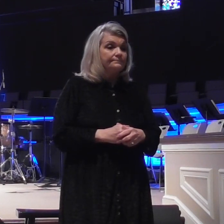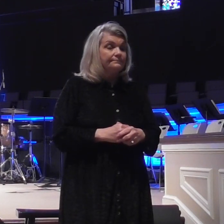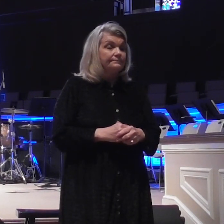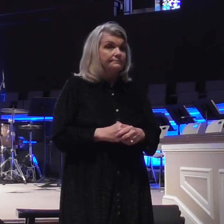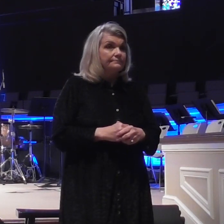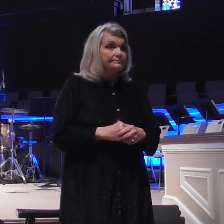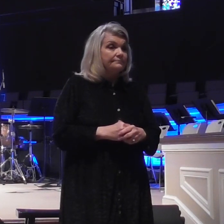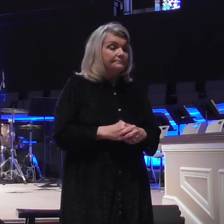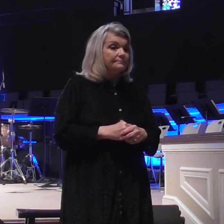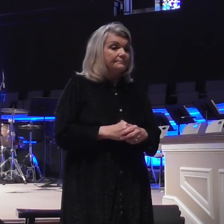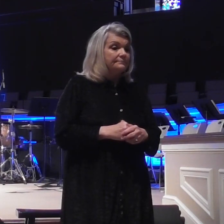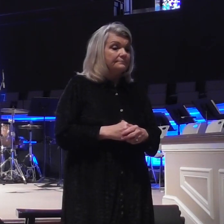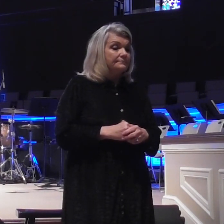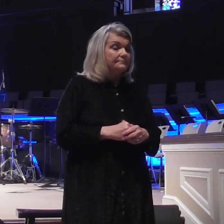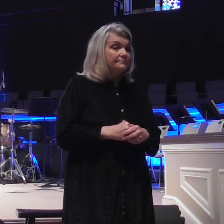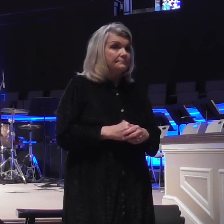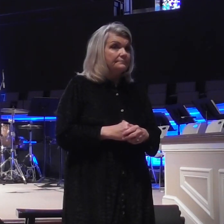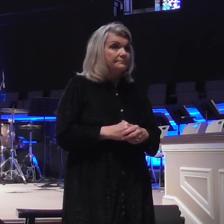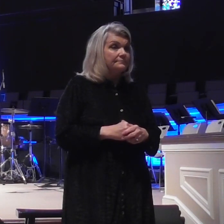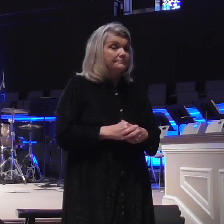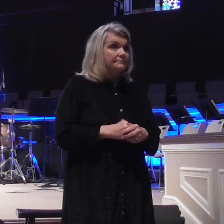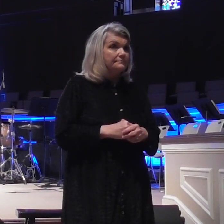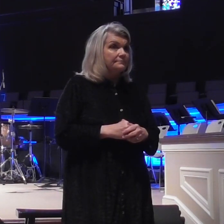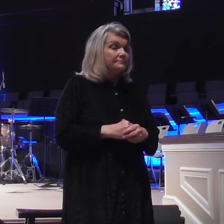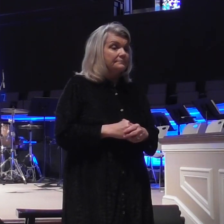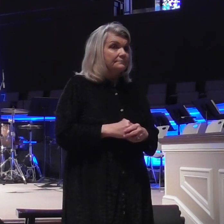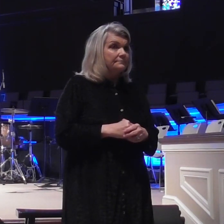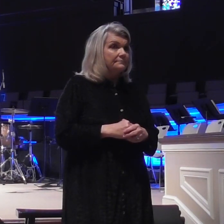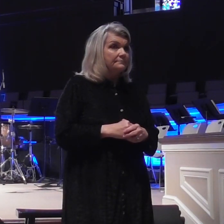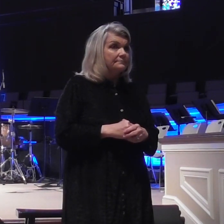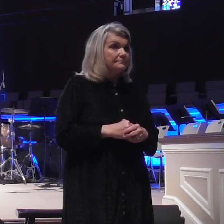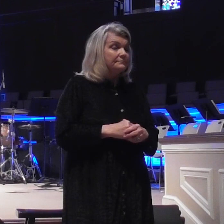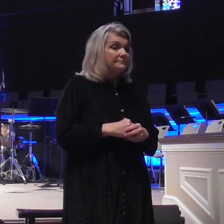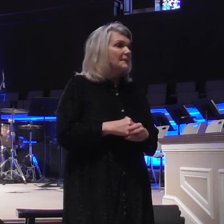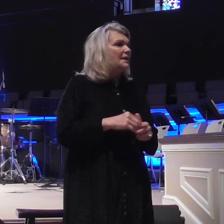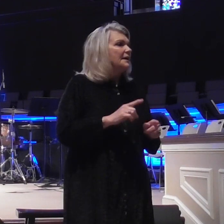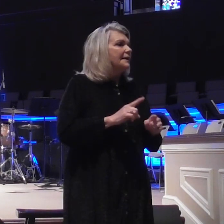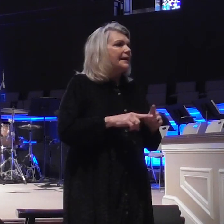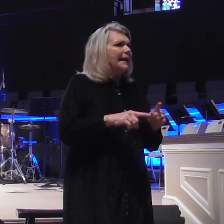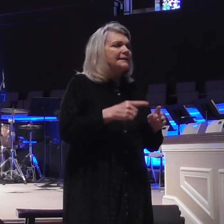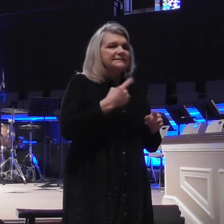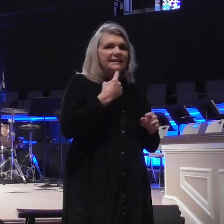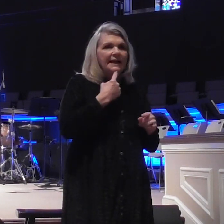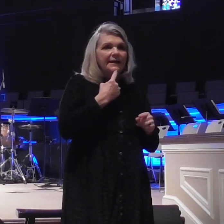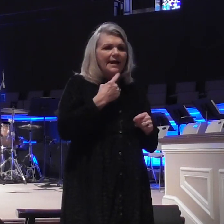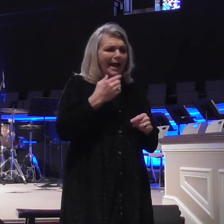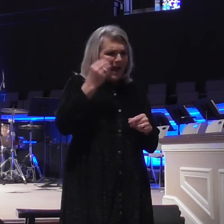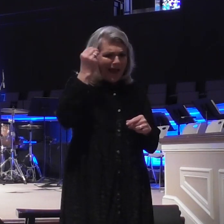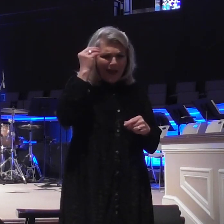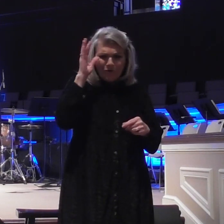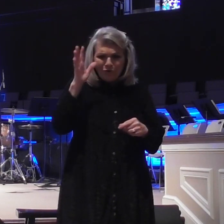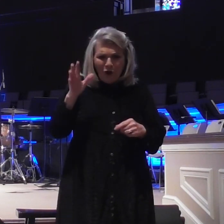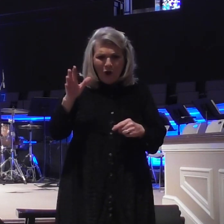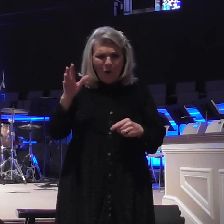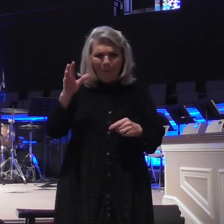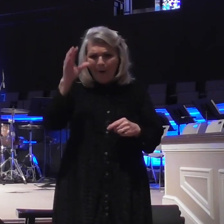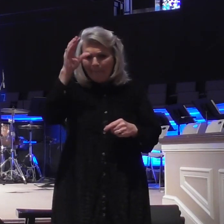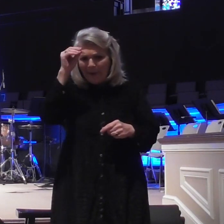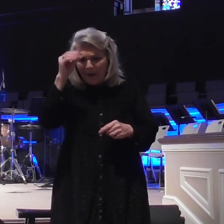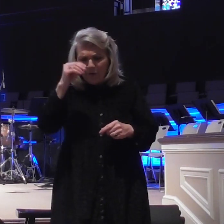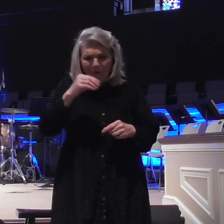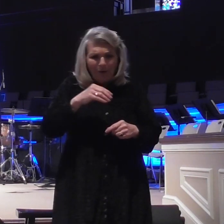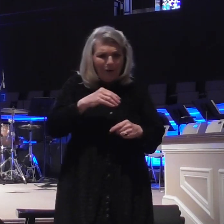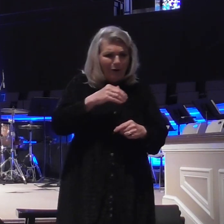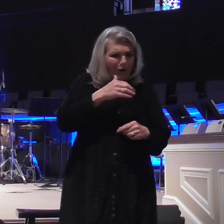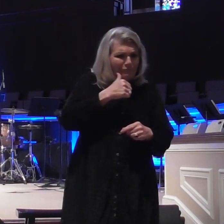that it is okay to say, I'm no longer the gender of my body, because that's not possible. The body's real. Secondly,